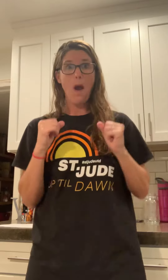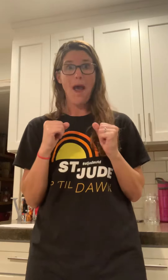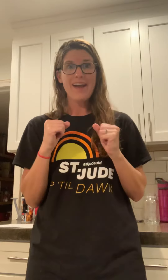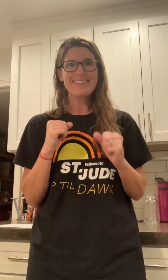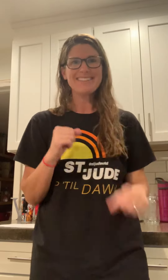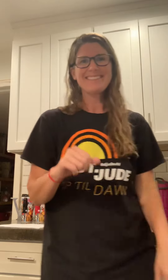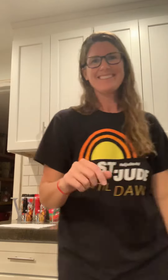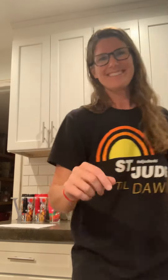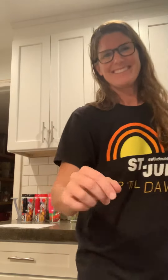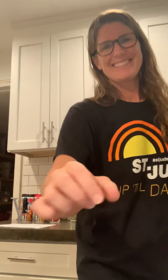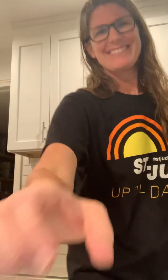1737 you.